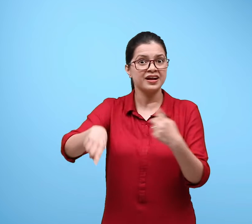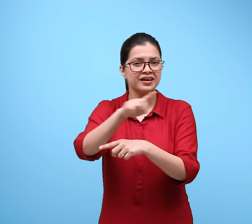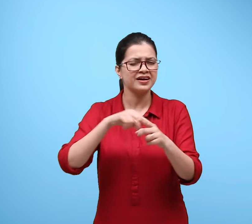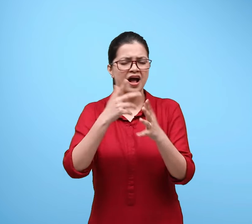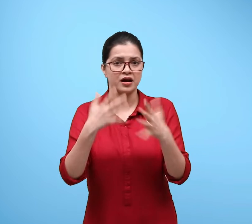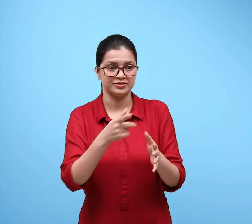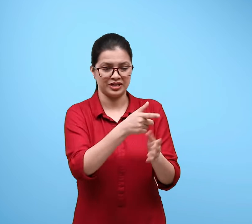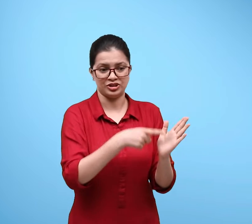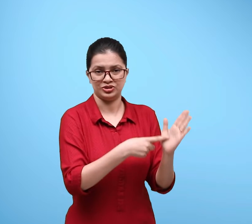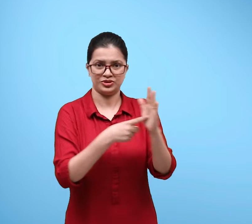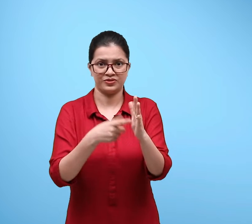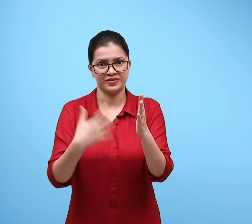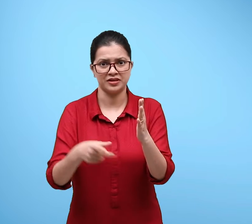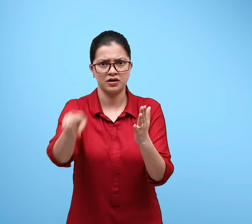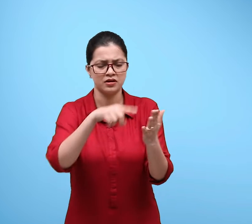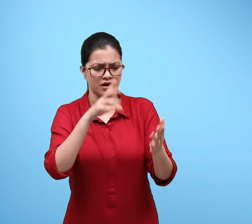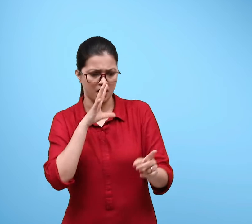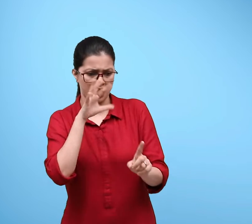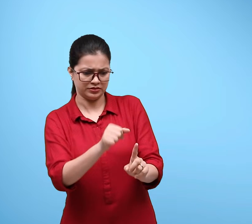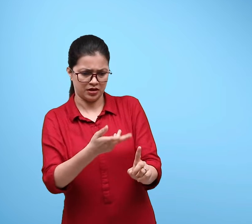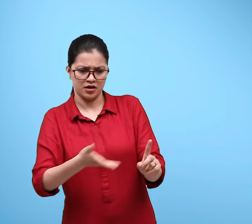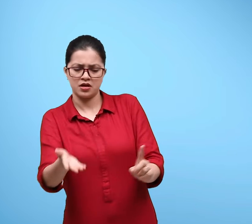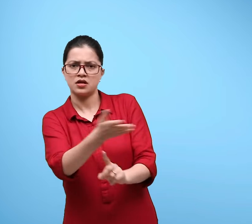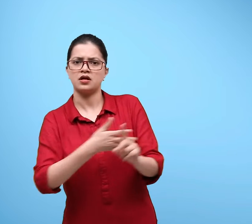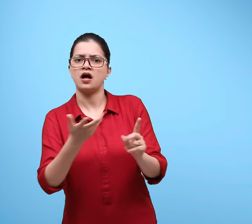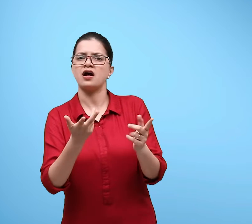And look at the freshly cut surface.